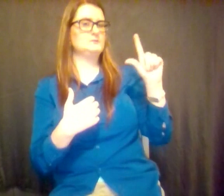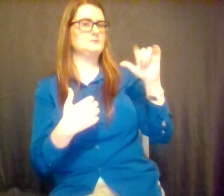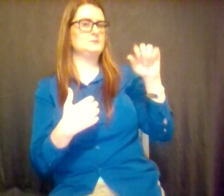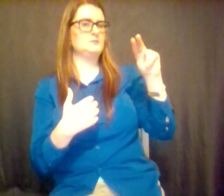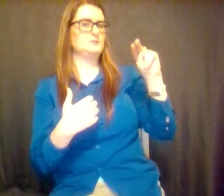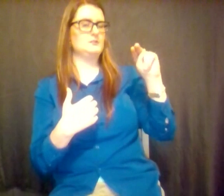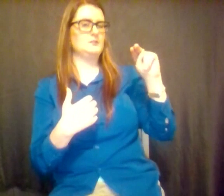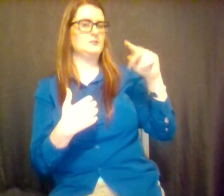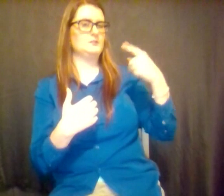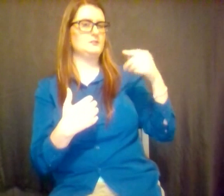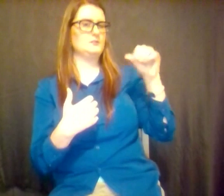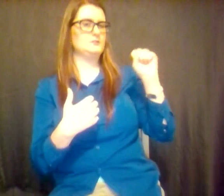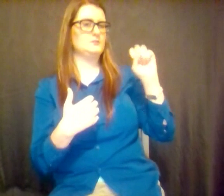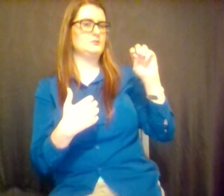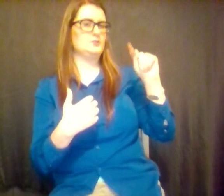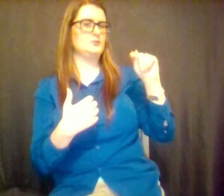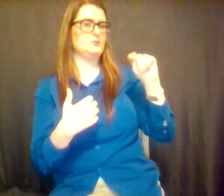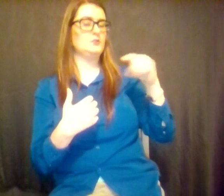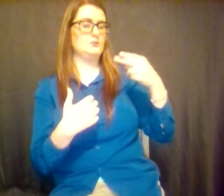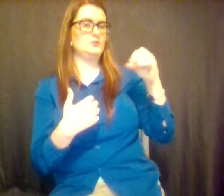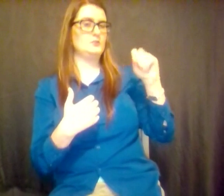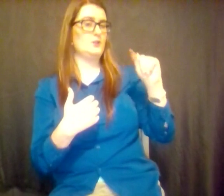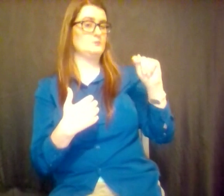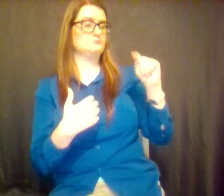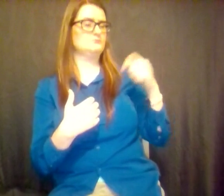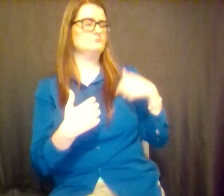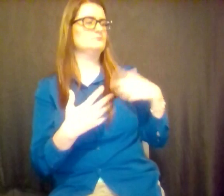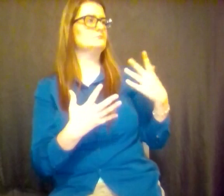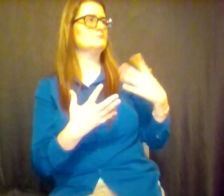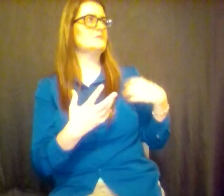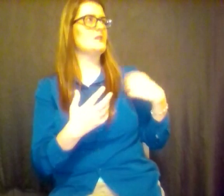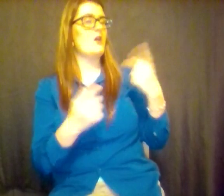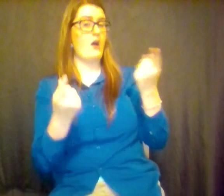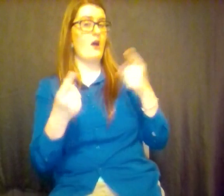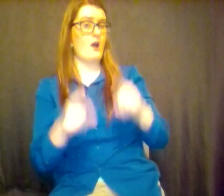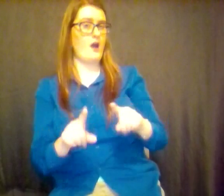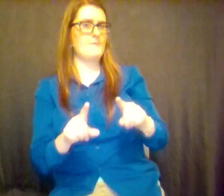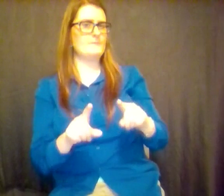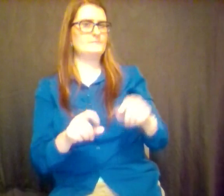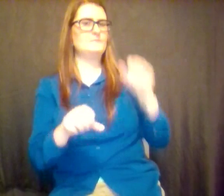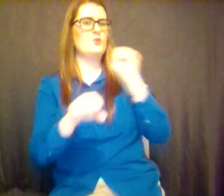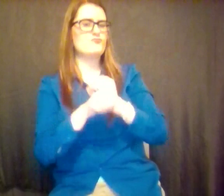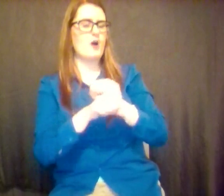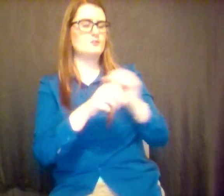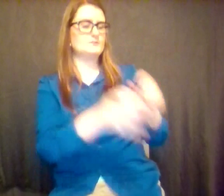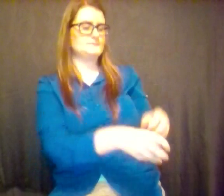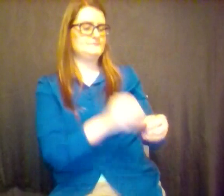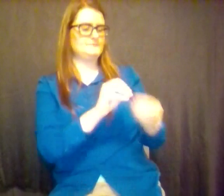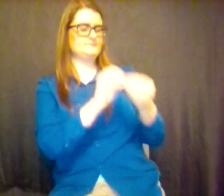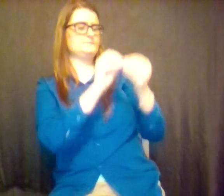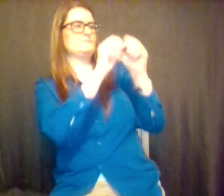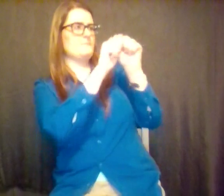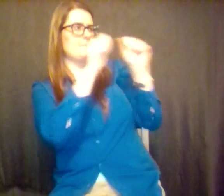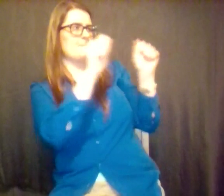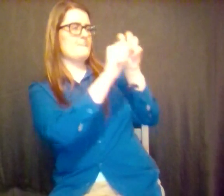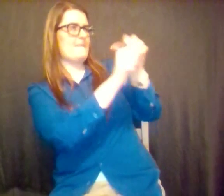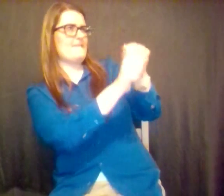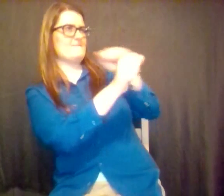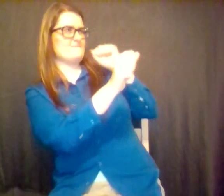into his bag and pulled out one of the stones he'd taken from the stream. He popped it into the pocket and began to swing the sling around and around above